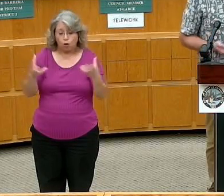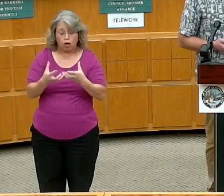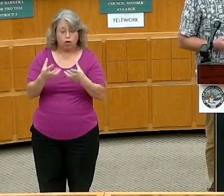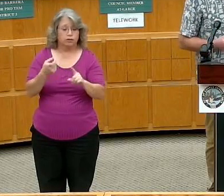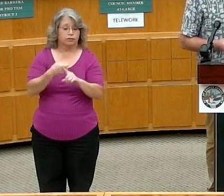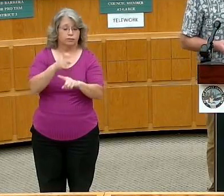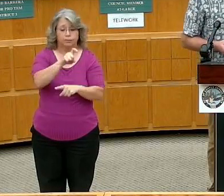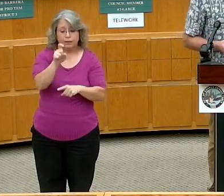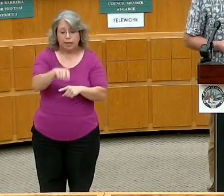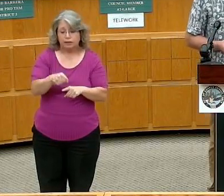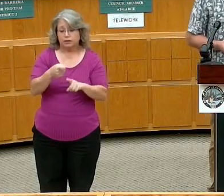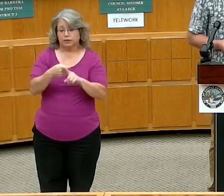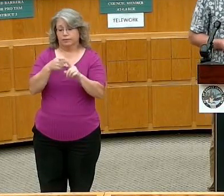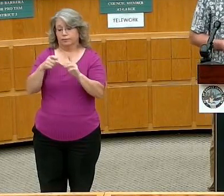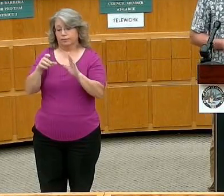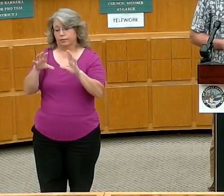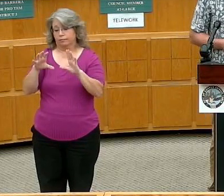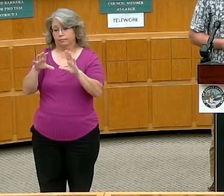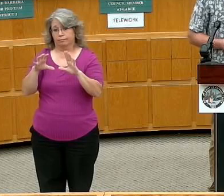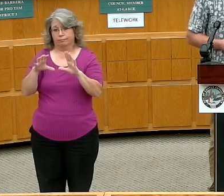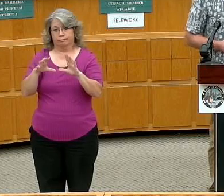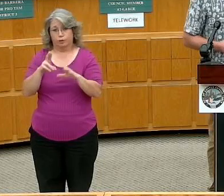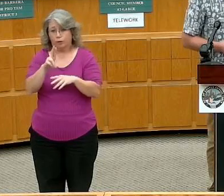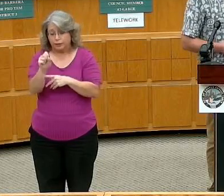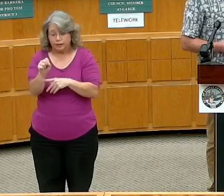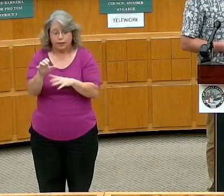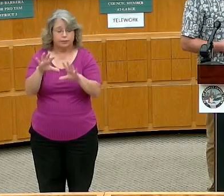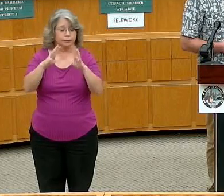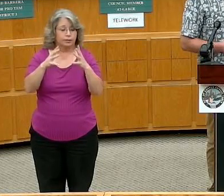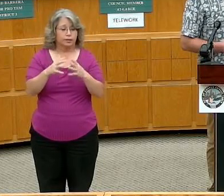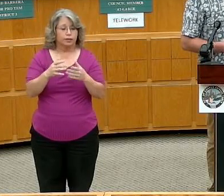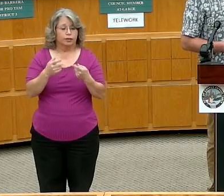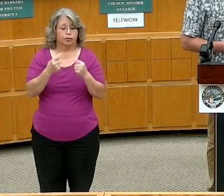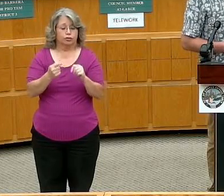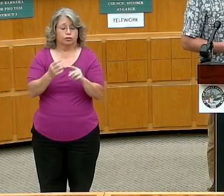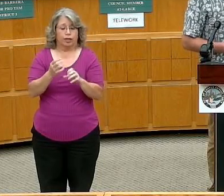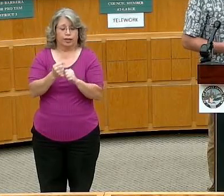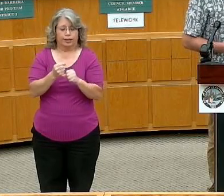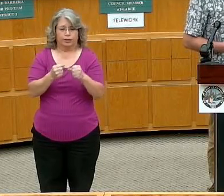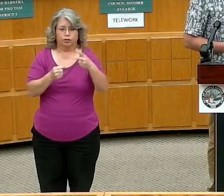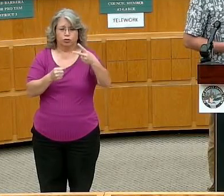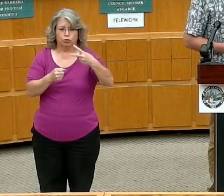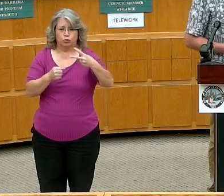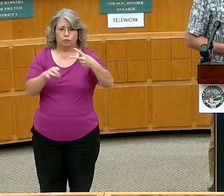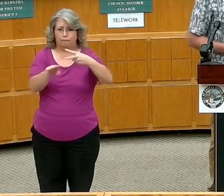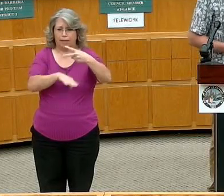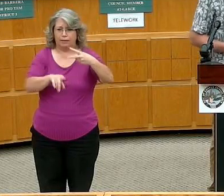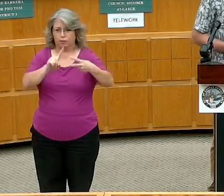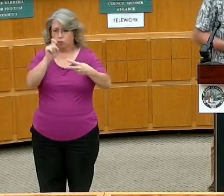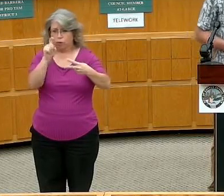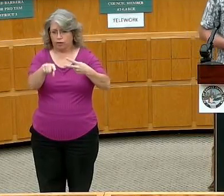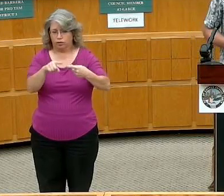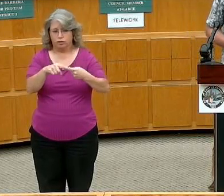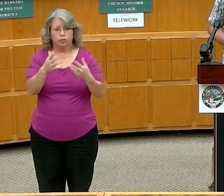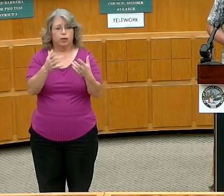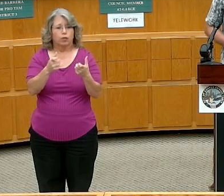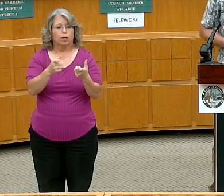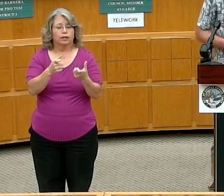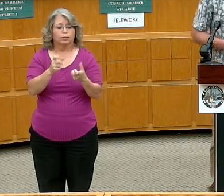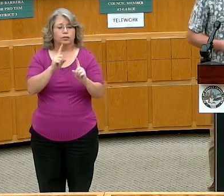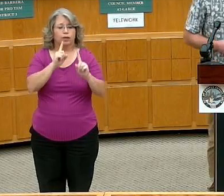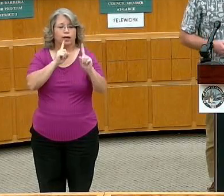parameterize models to answer 2 basic questions. One, we want to address public concerns and questions